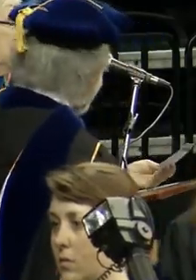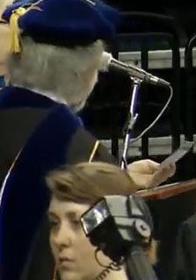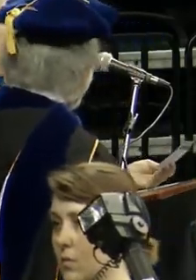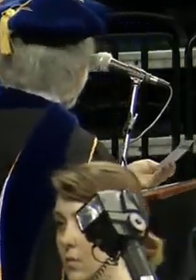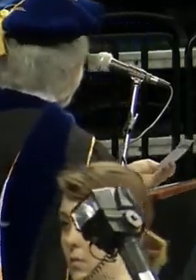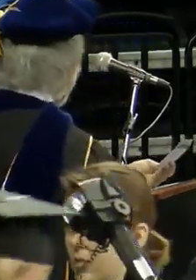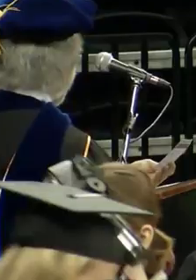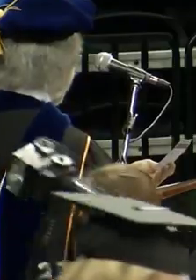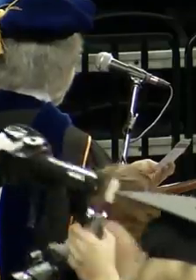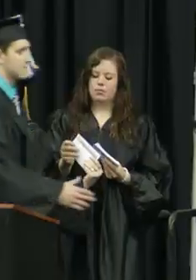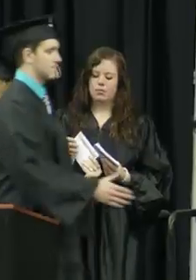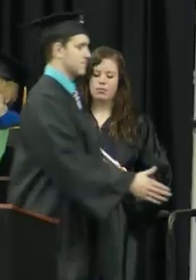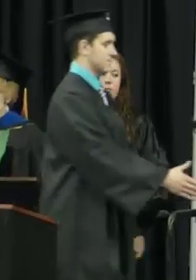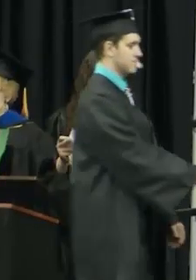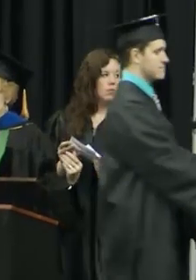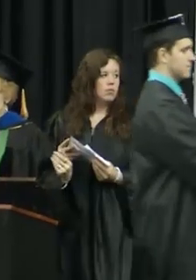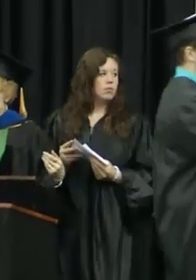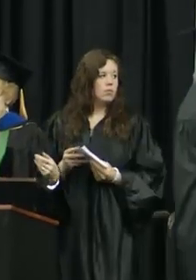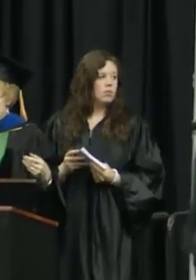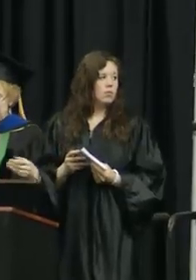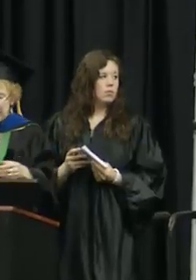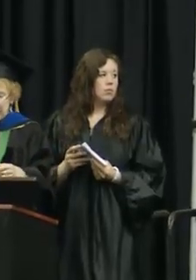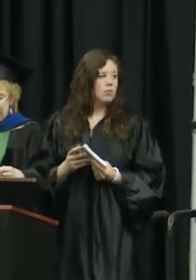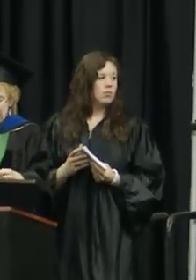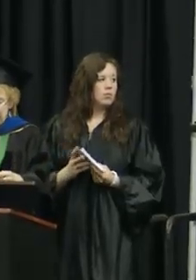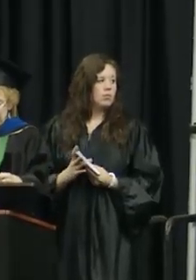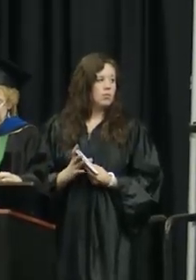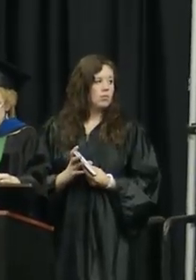Weston Kettleson. Oh, we get a special thing here.